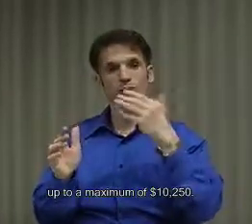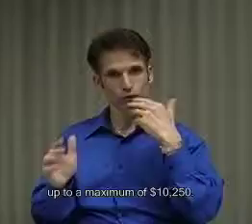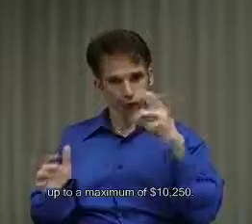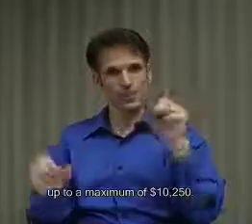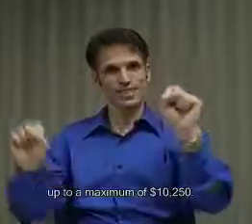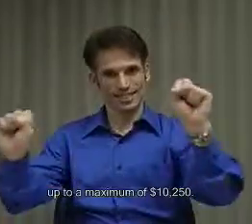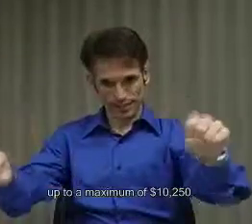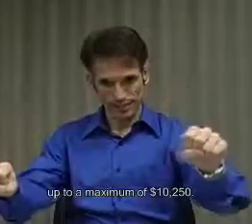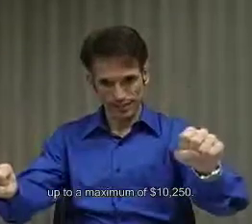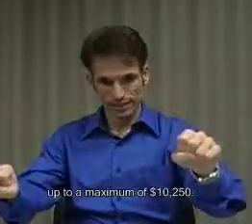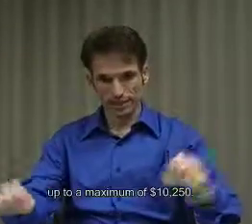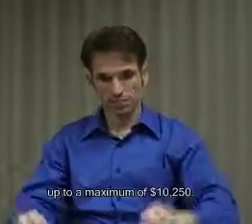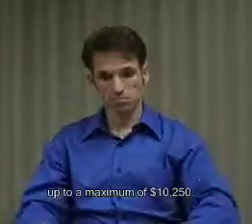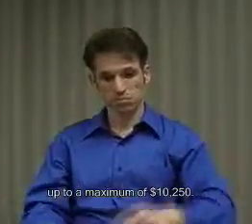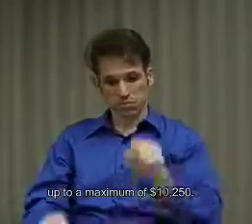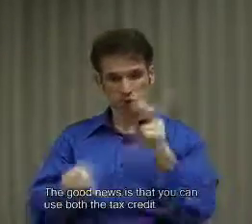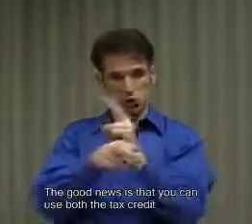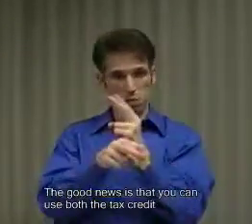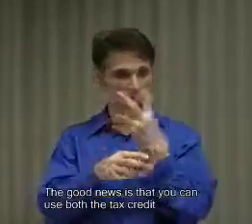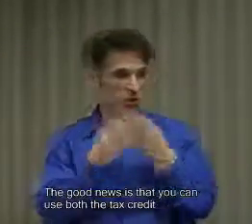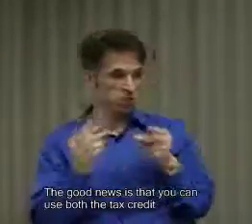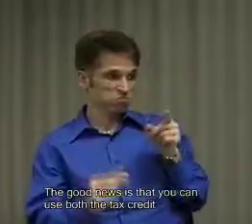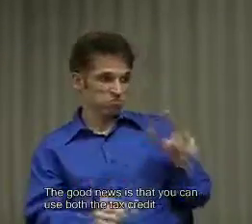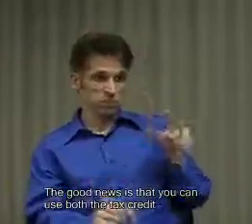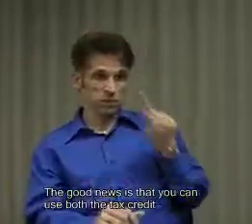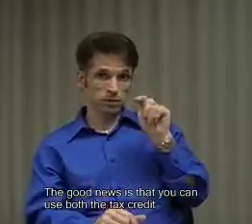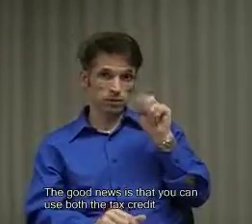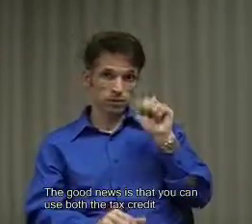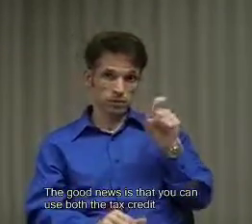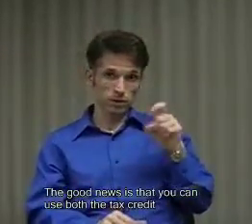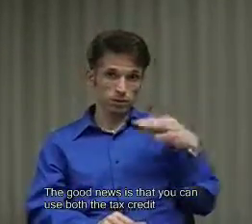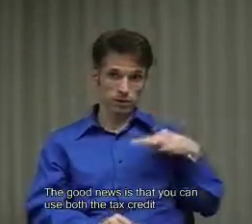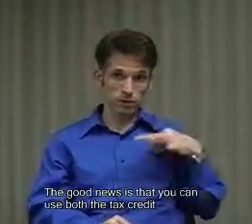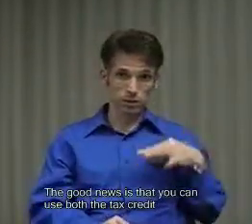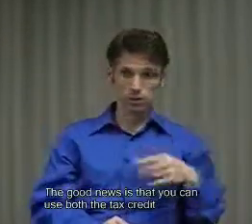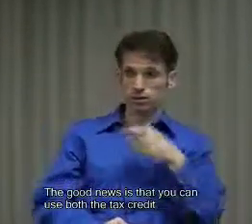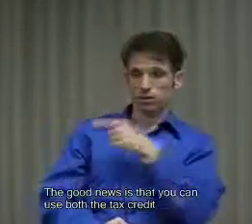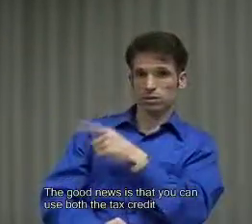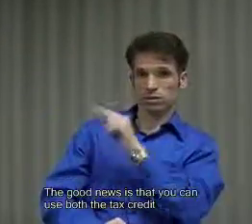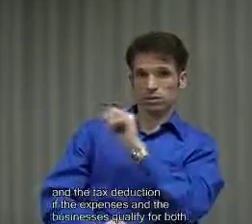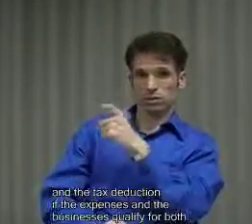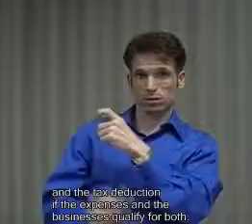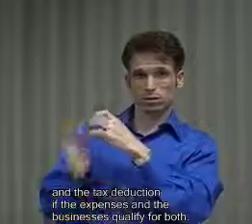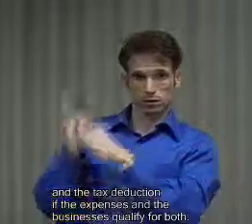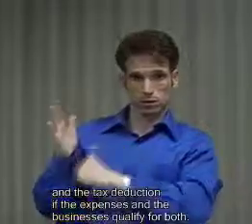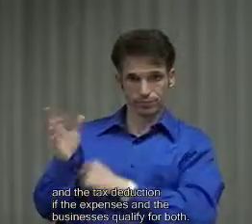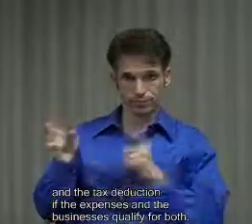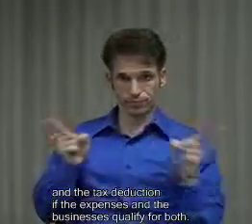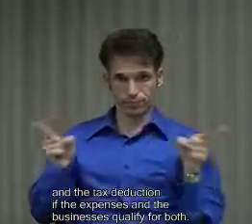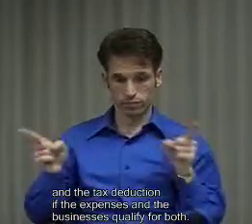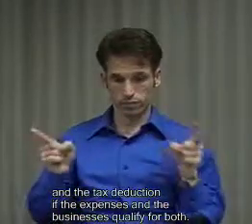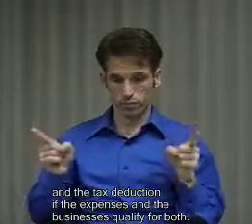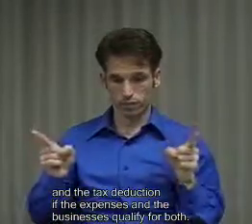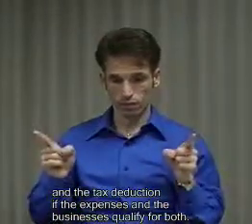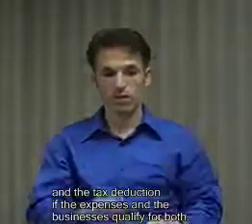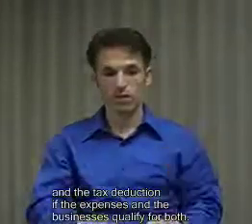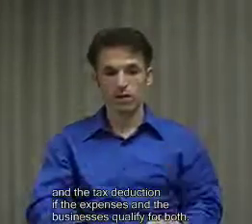$10,250. The good news is that you can use both the tax credit and the tax deduction if the expenses and the